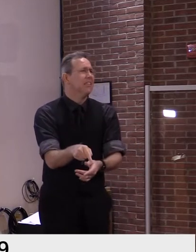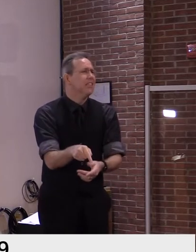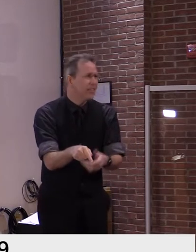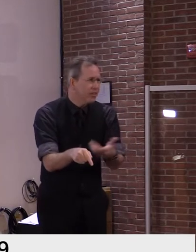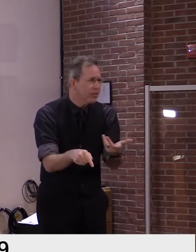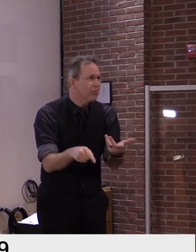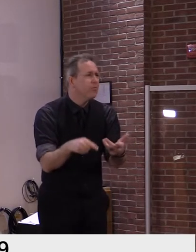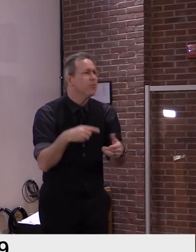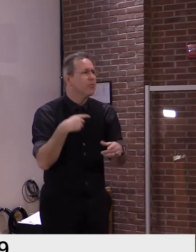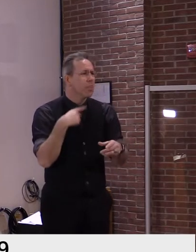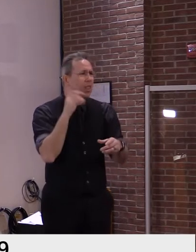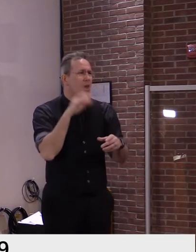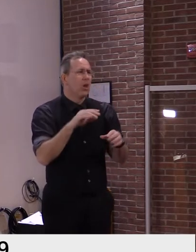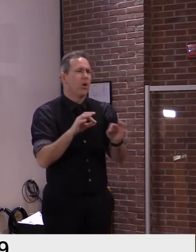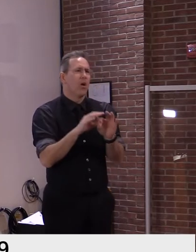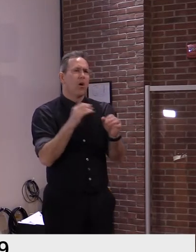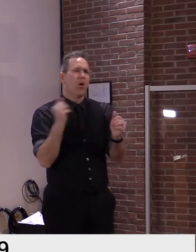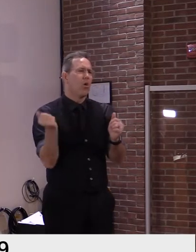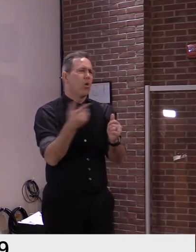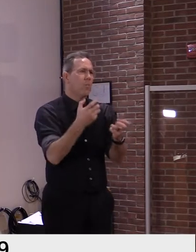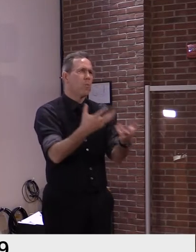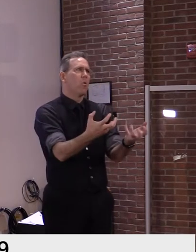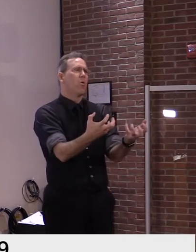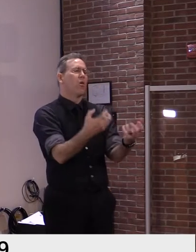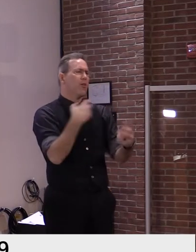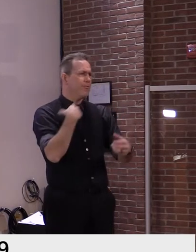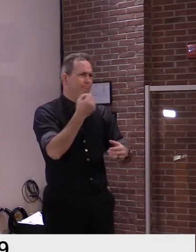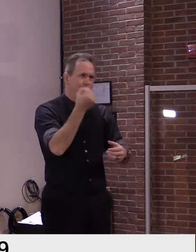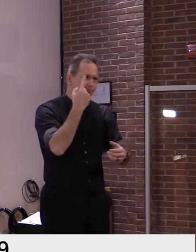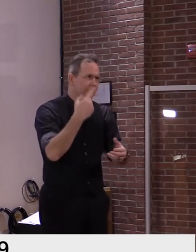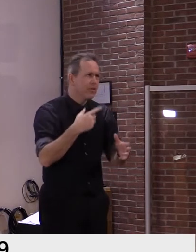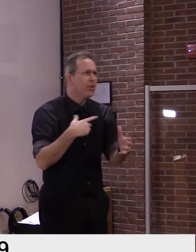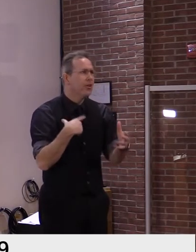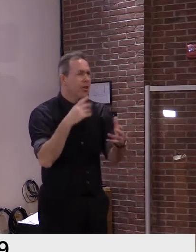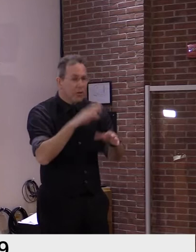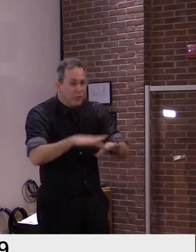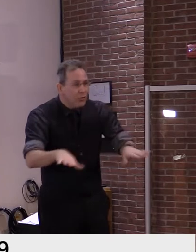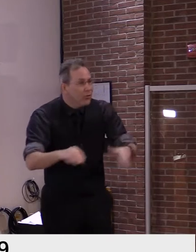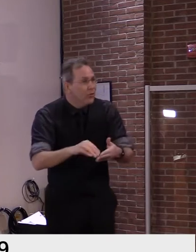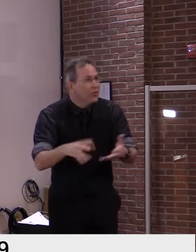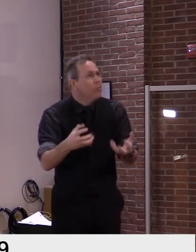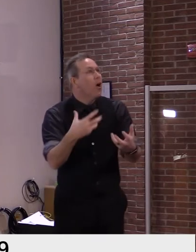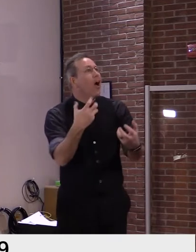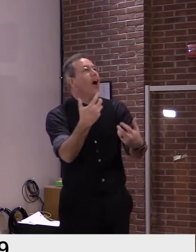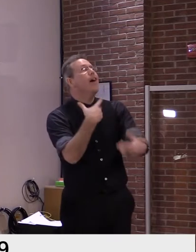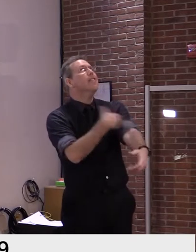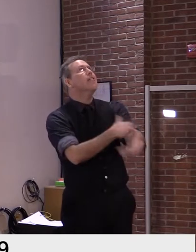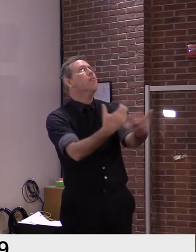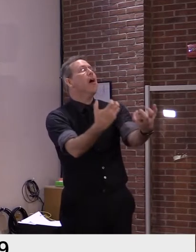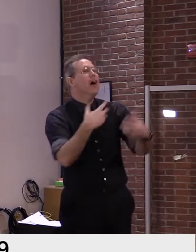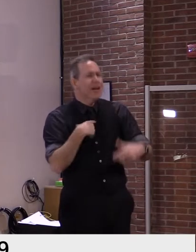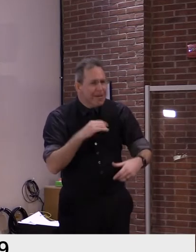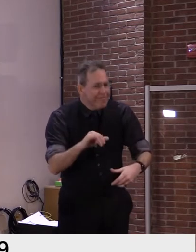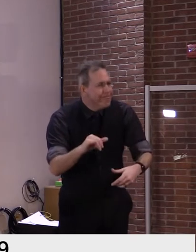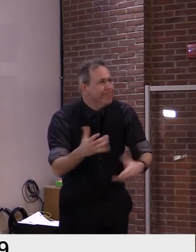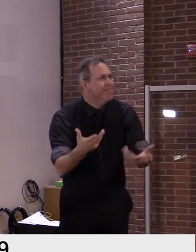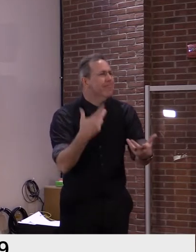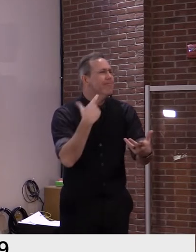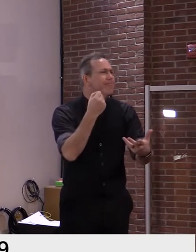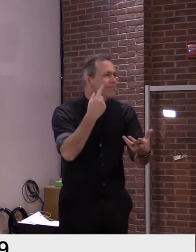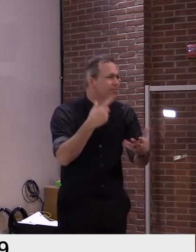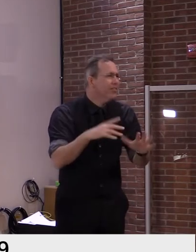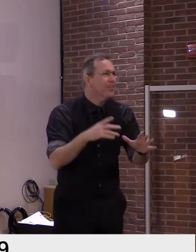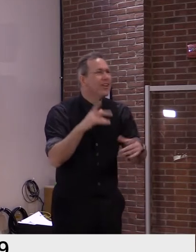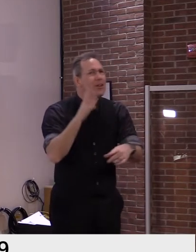want the kids want it. They want to get back to school in 5 days a week. The teachers want it. The parents want it. And I think that's what the